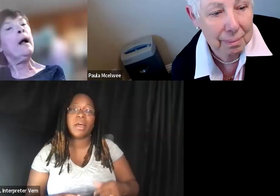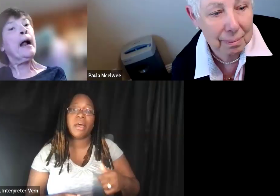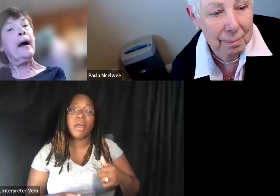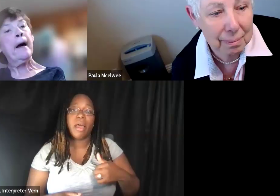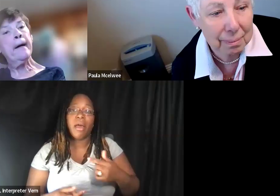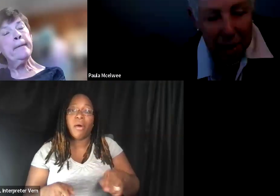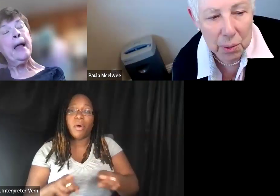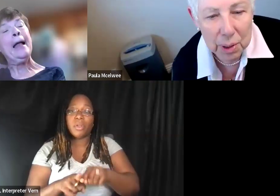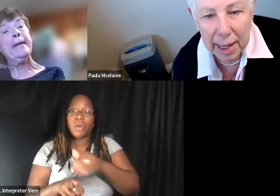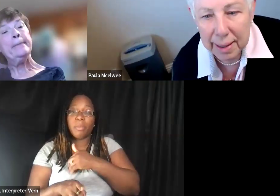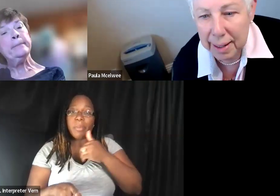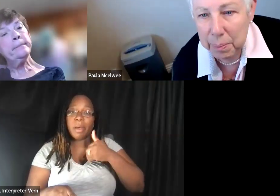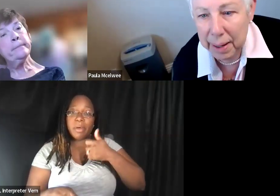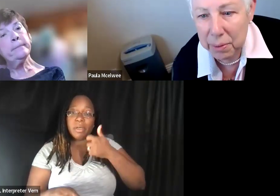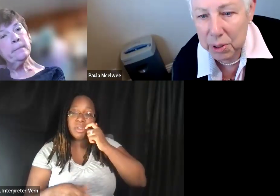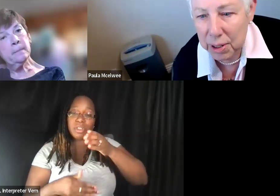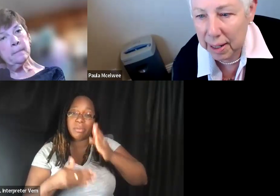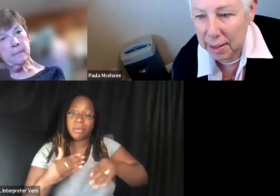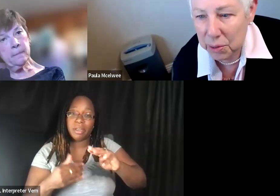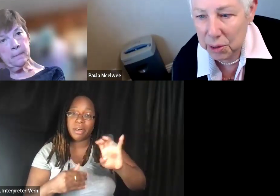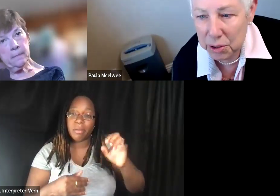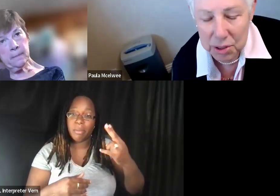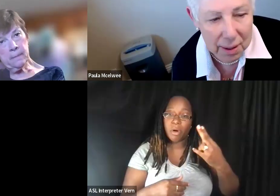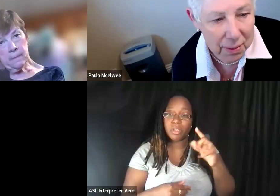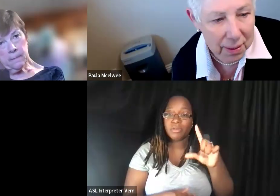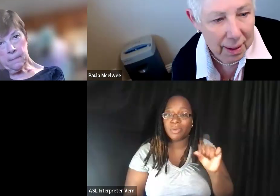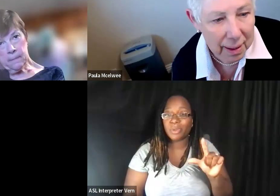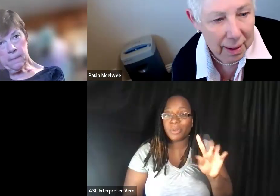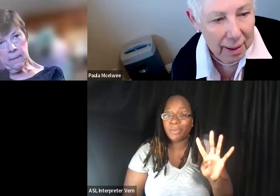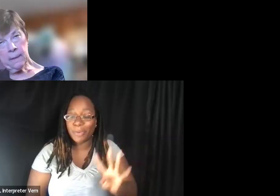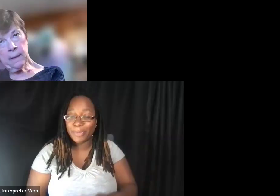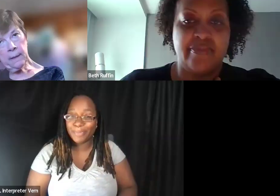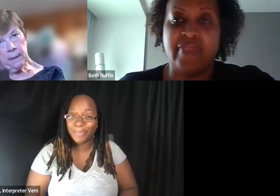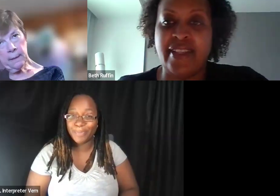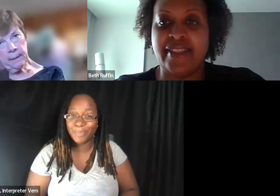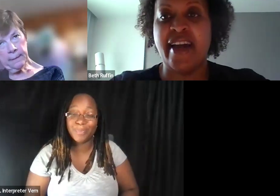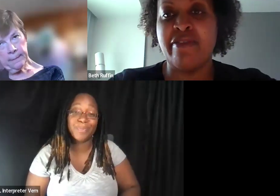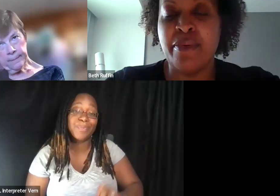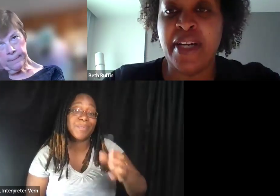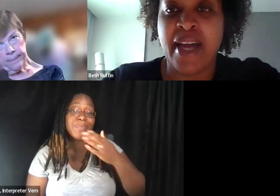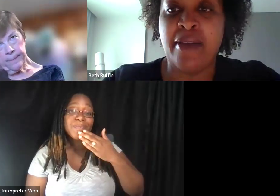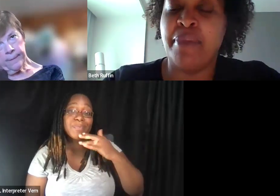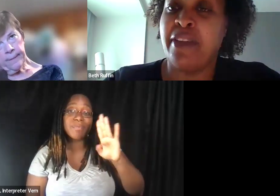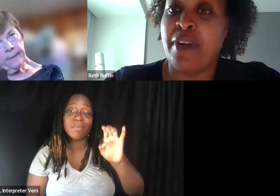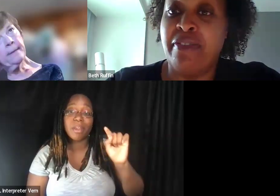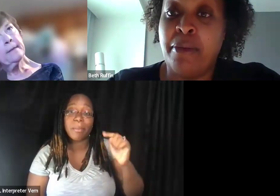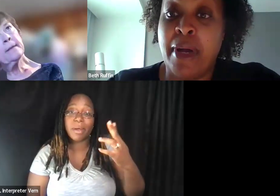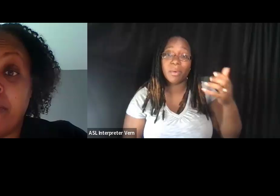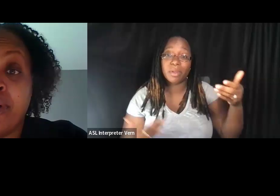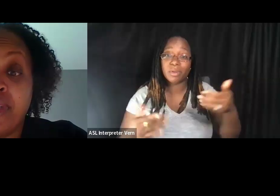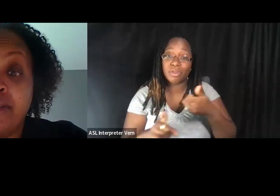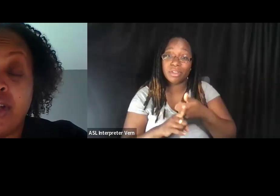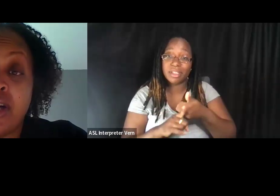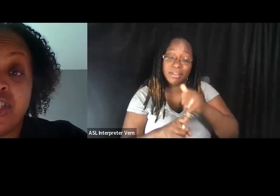Okay, thank you, Renee. And then Beth, would you like to introduce yourself? Yes, hi everyone. I'm Beth Ruffin.